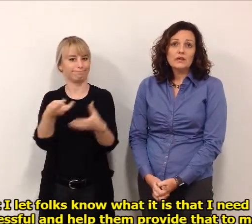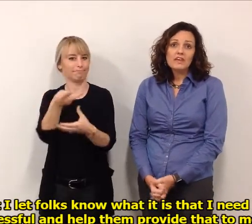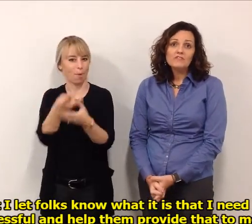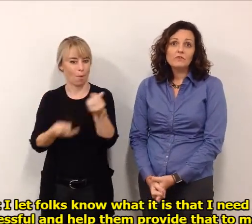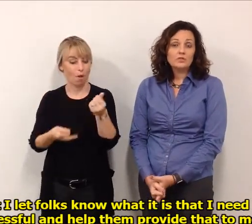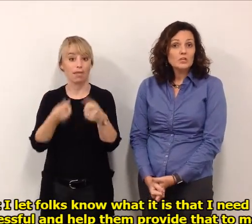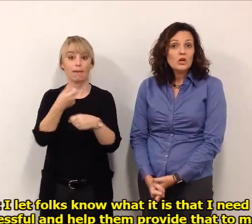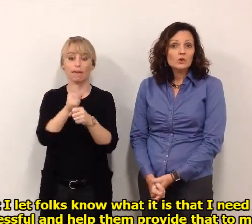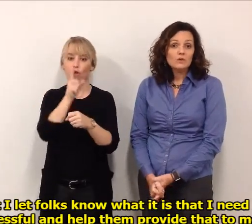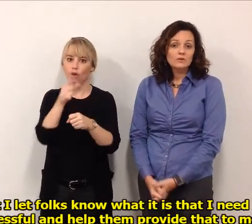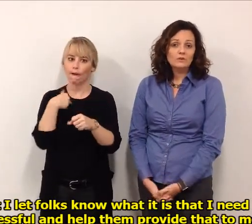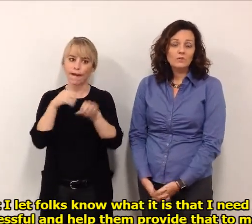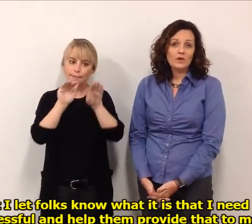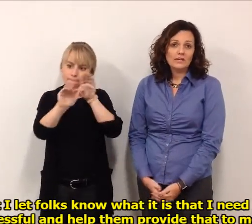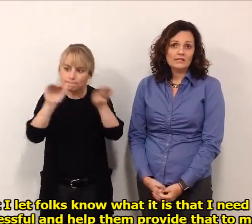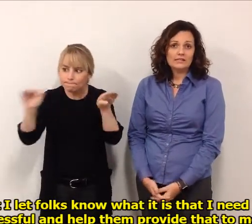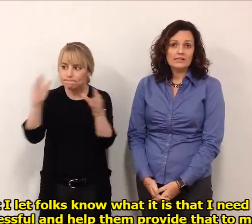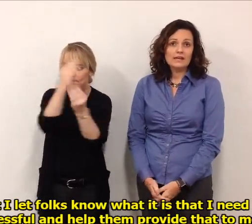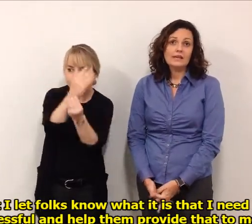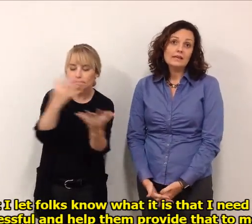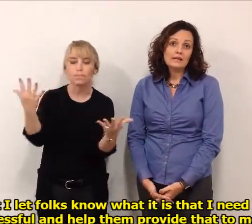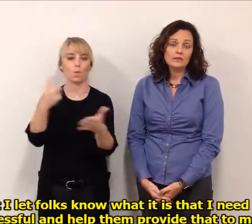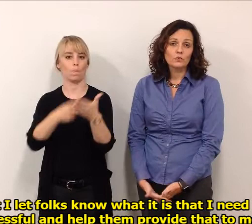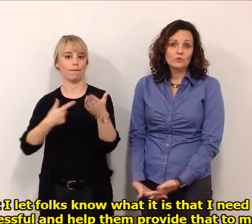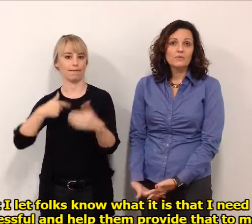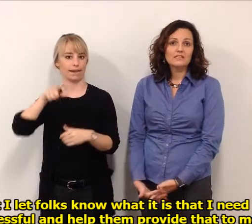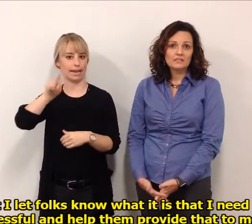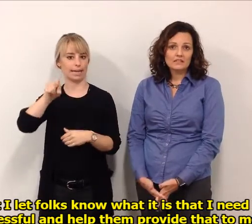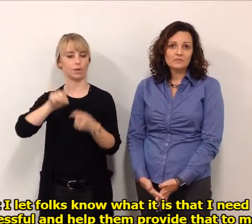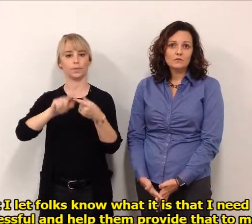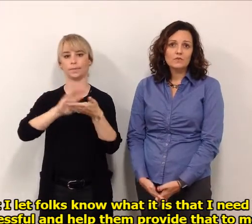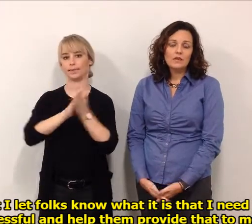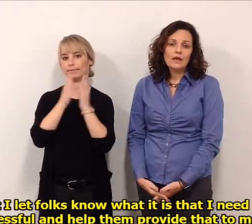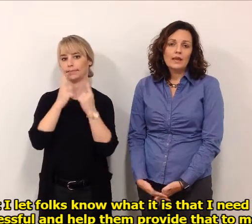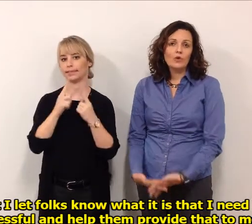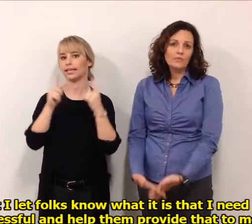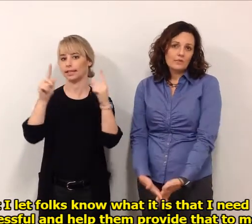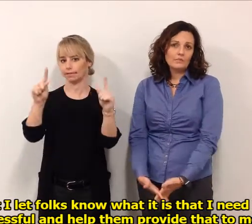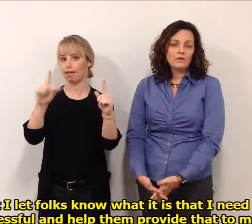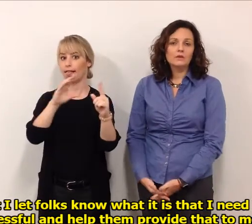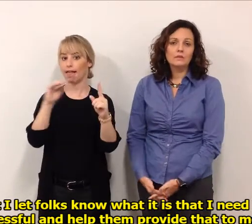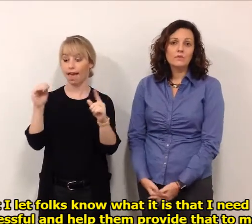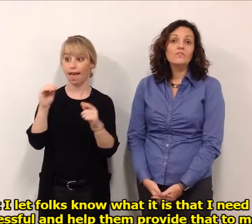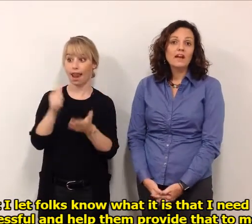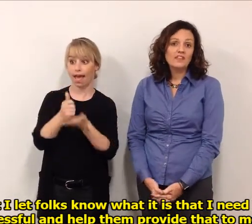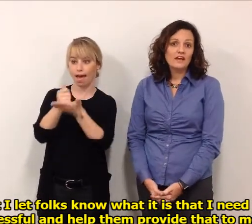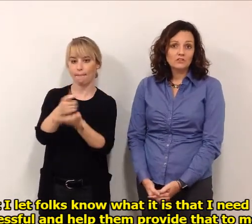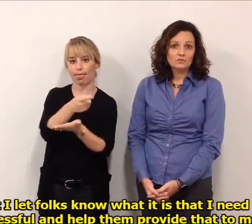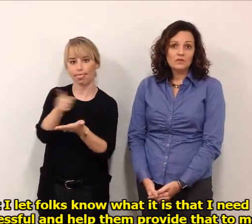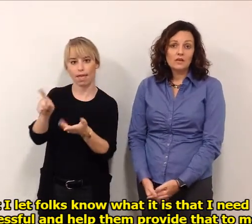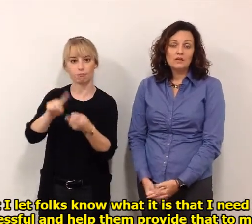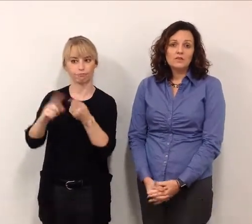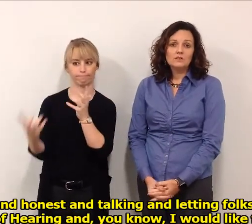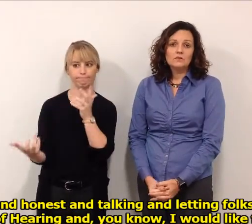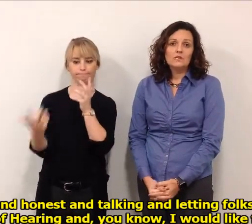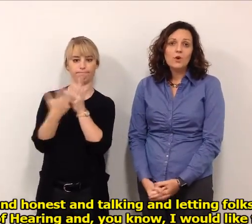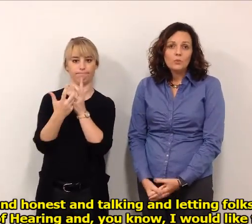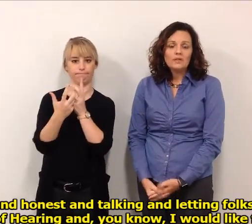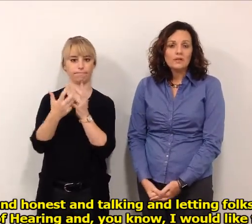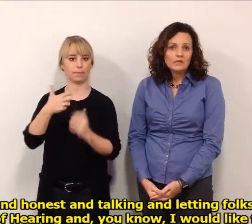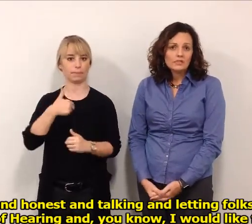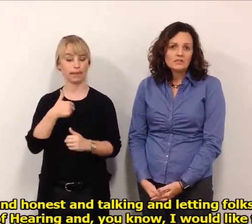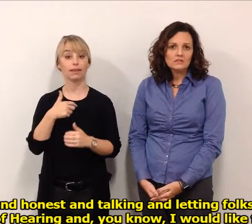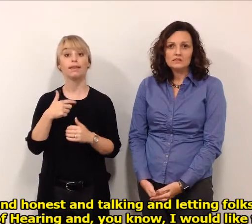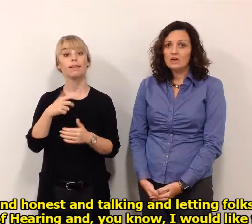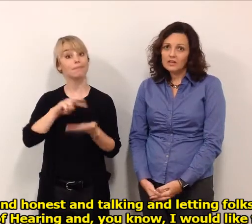that I let folks know what it is that I need in order to be successful and help them provide that to me. So being